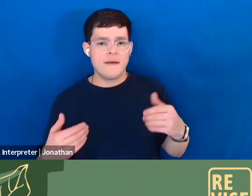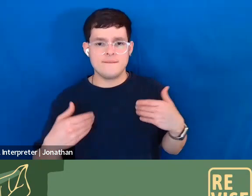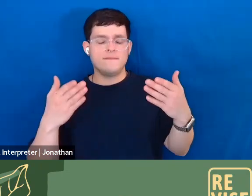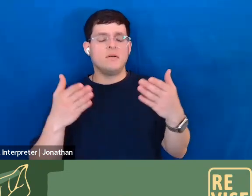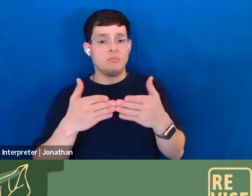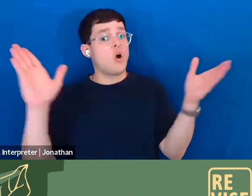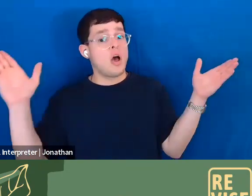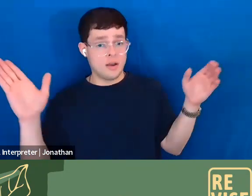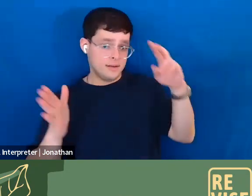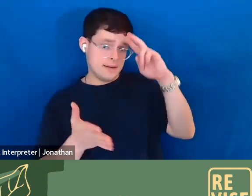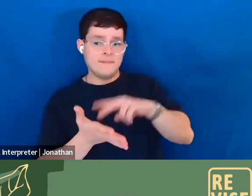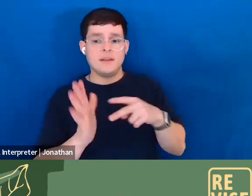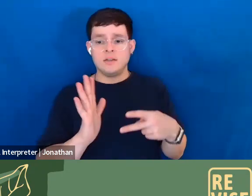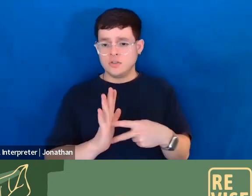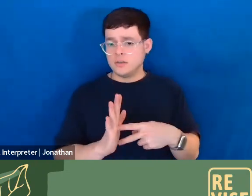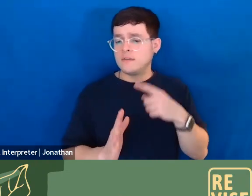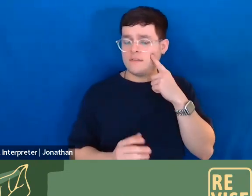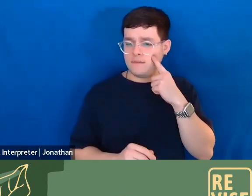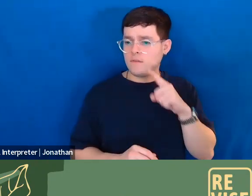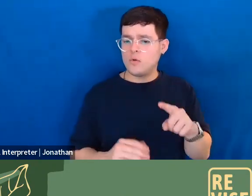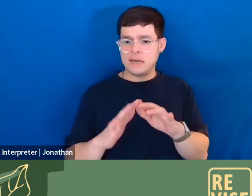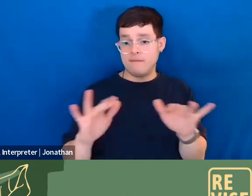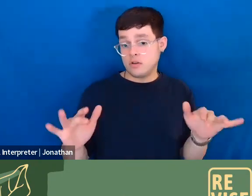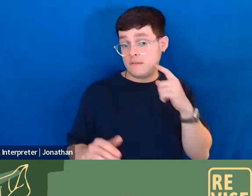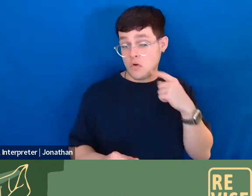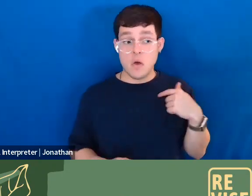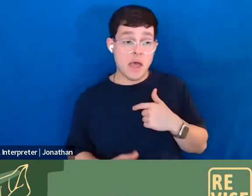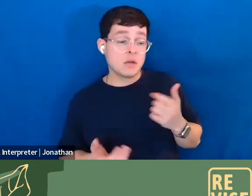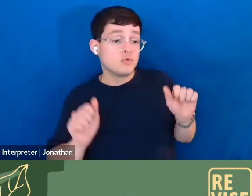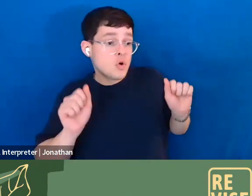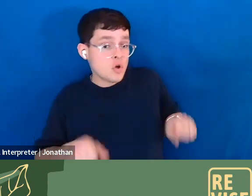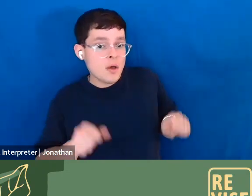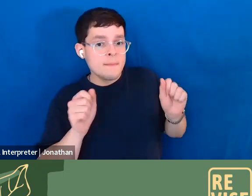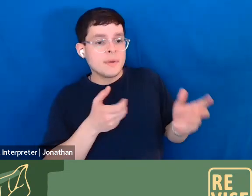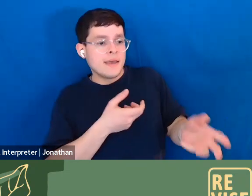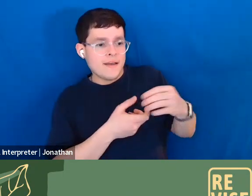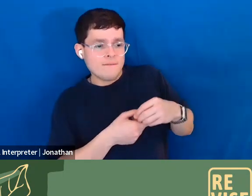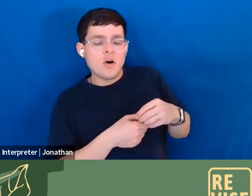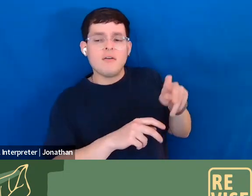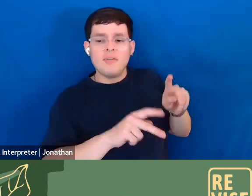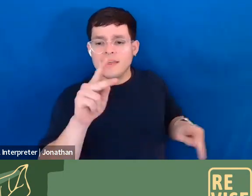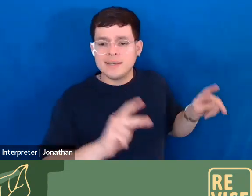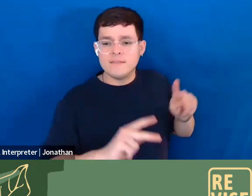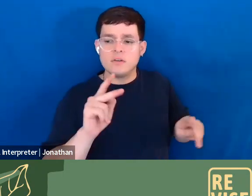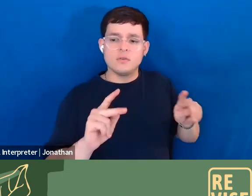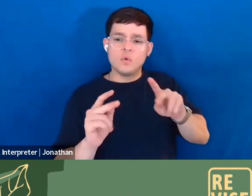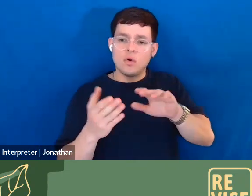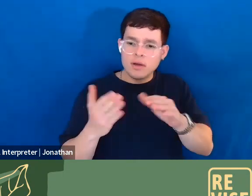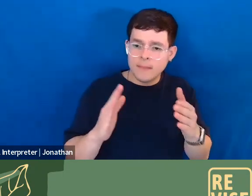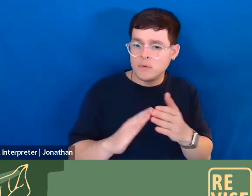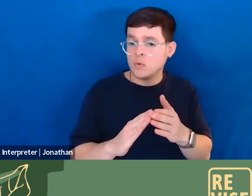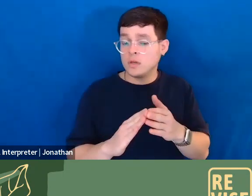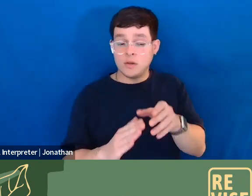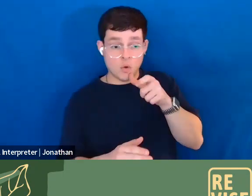definition for diversity. And for us, it could involve the individuals and communities that